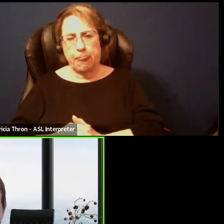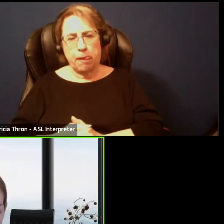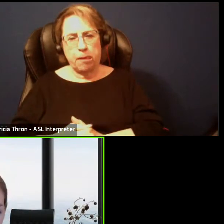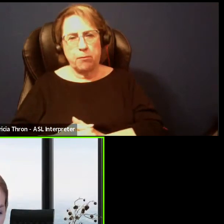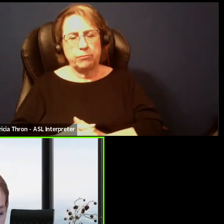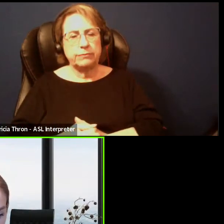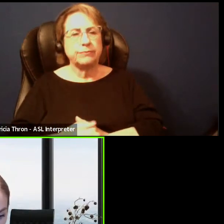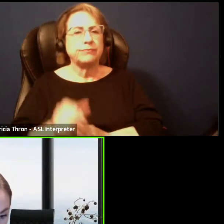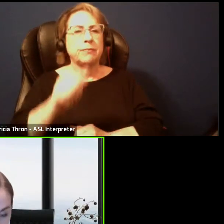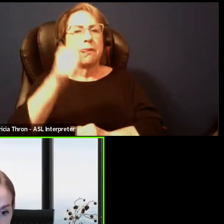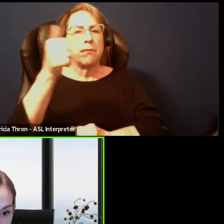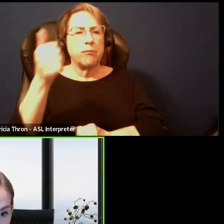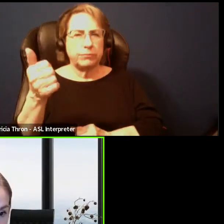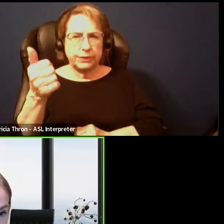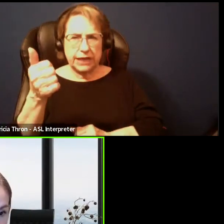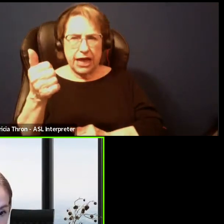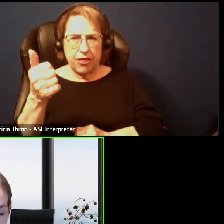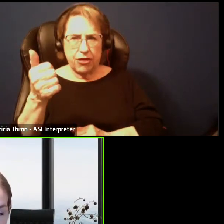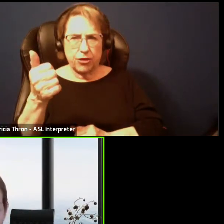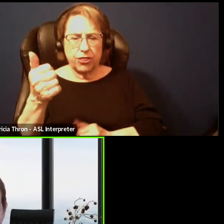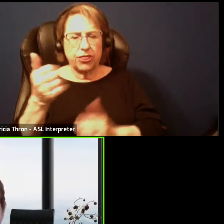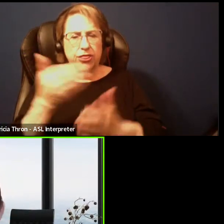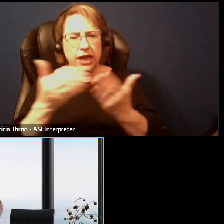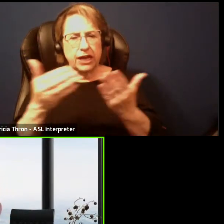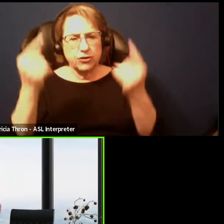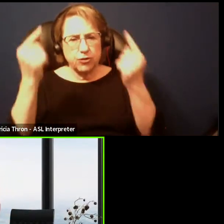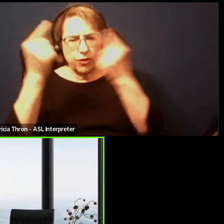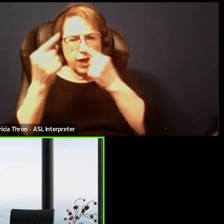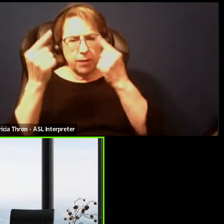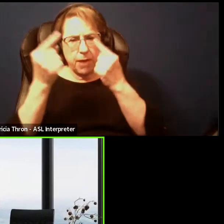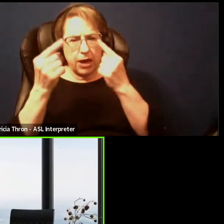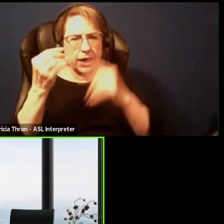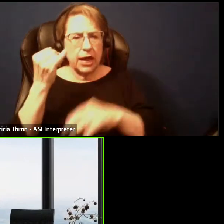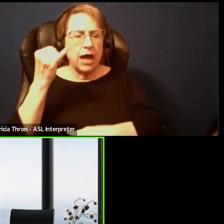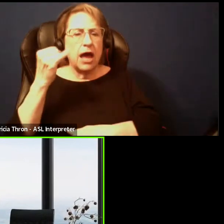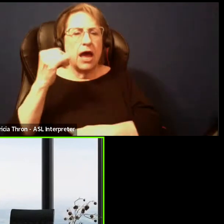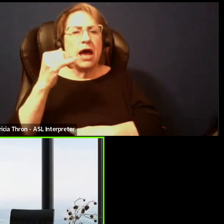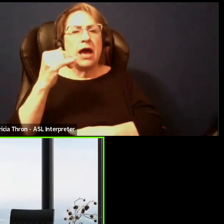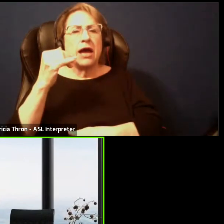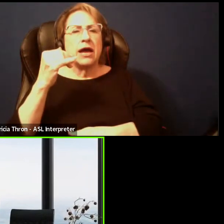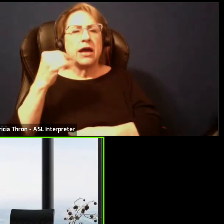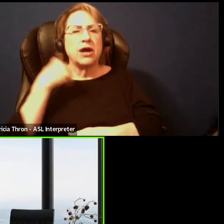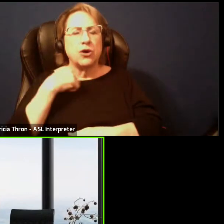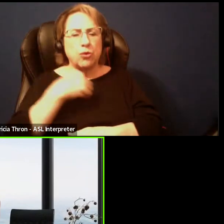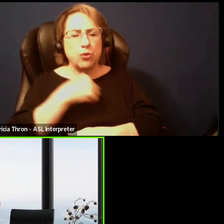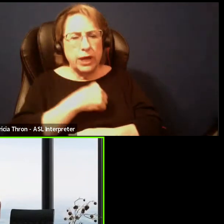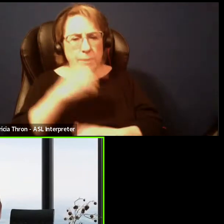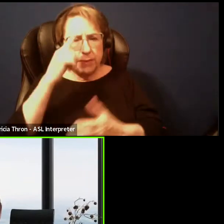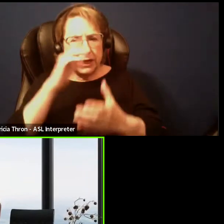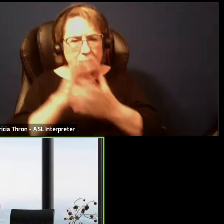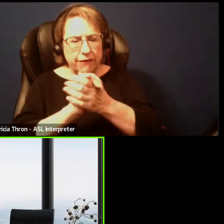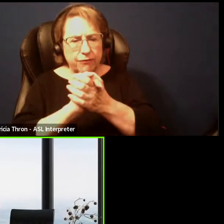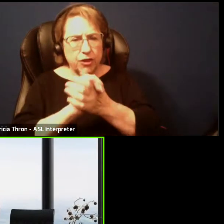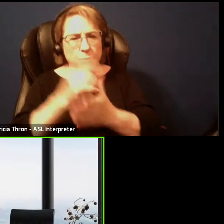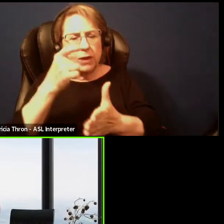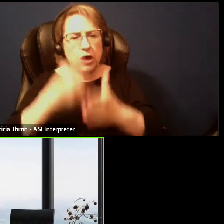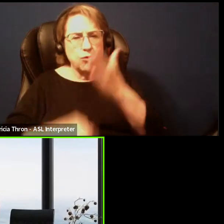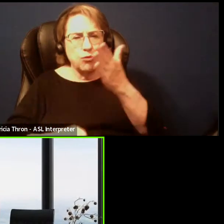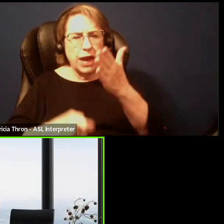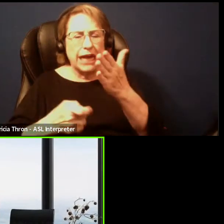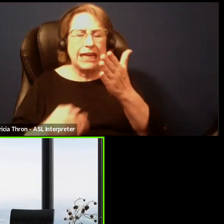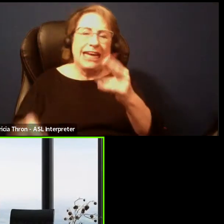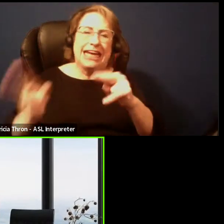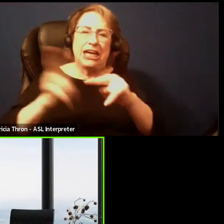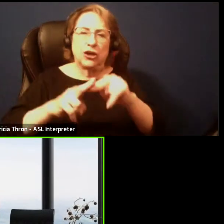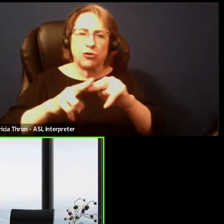The other consideration is that all signs are pointing to a rate increase in December from the Fed. So